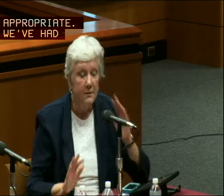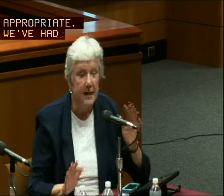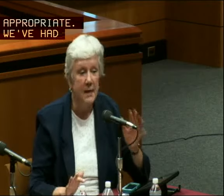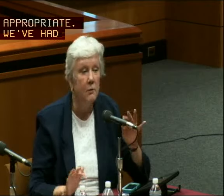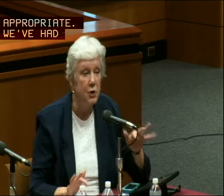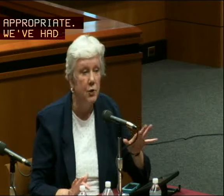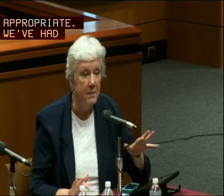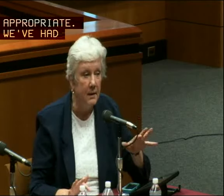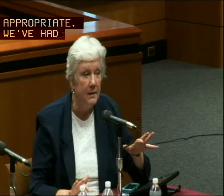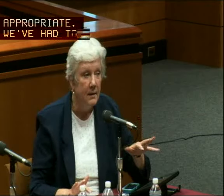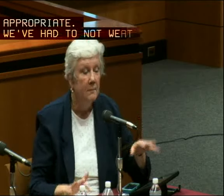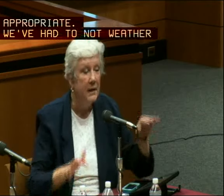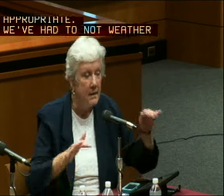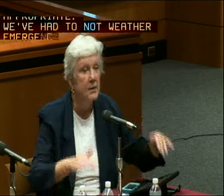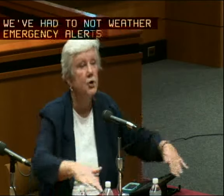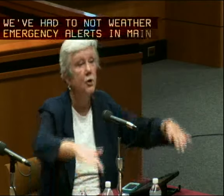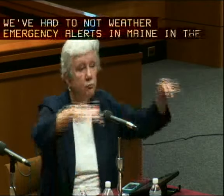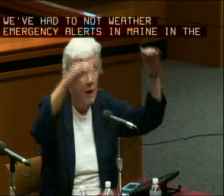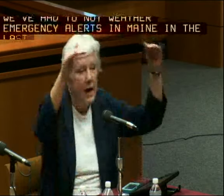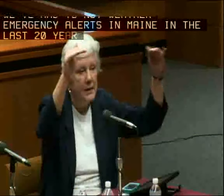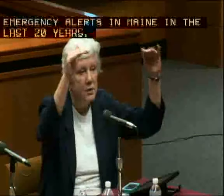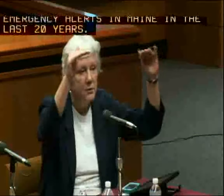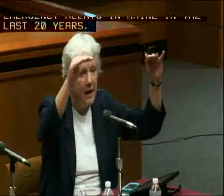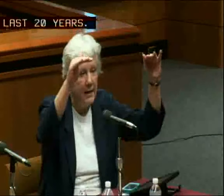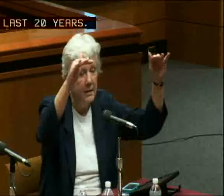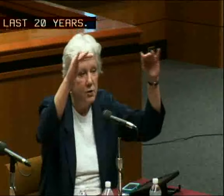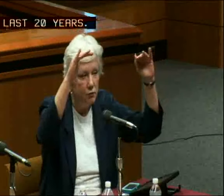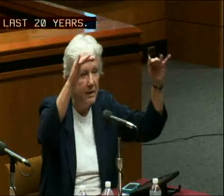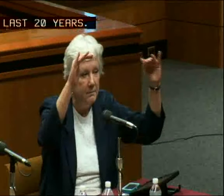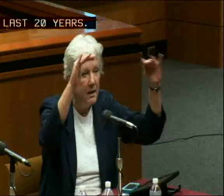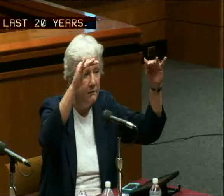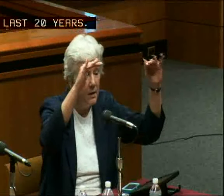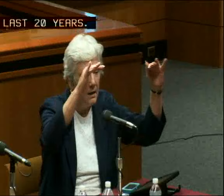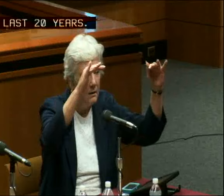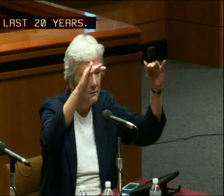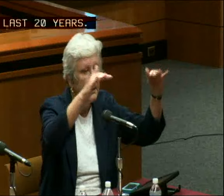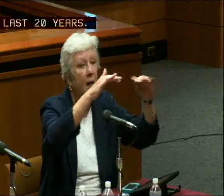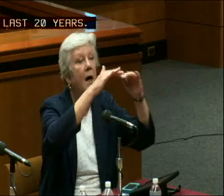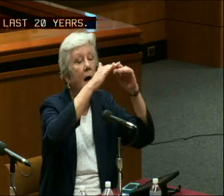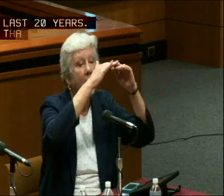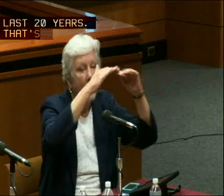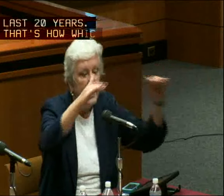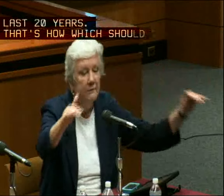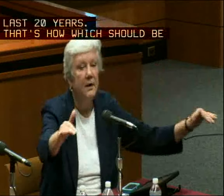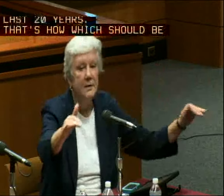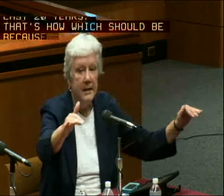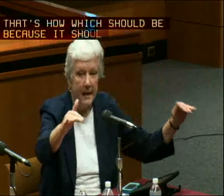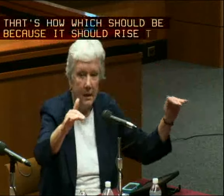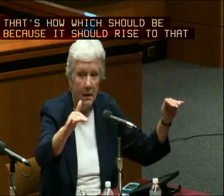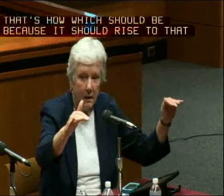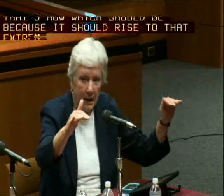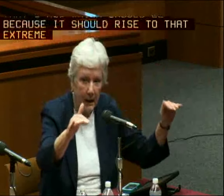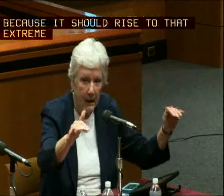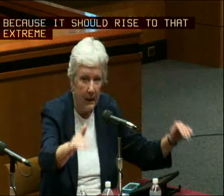view, that's how it should be, because it should rise to that extreme level of, I have got to get